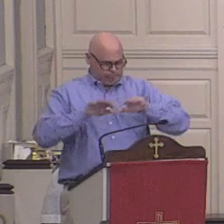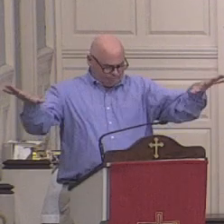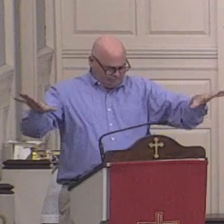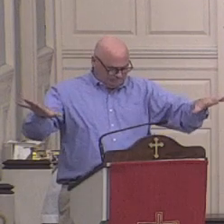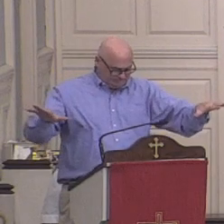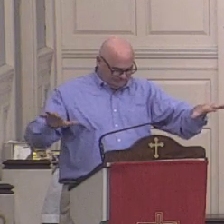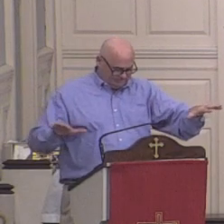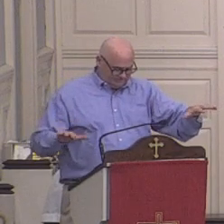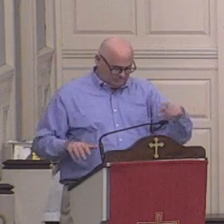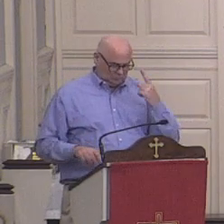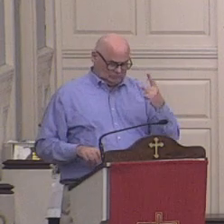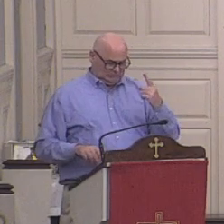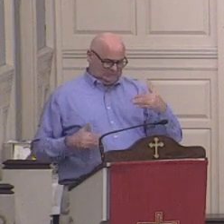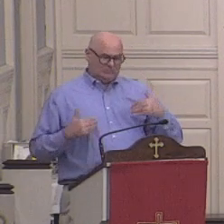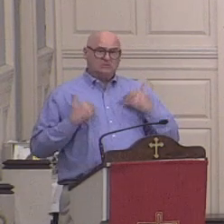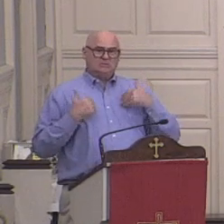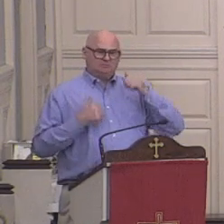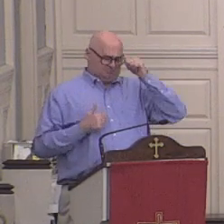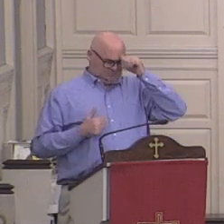And they all left him and fled.